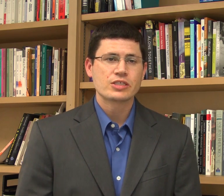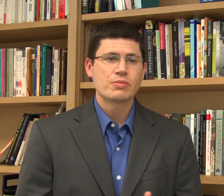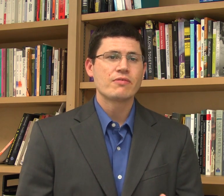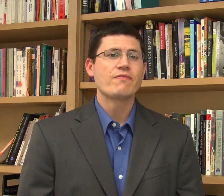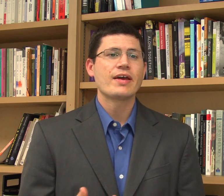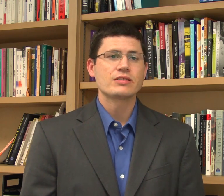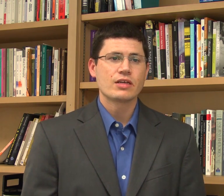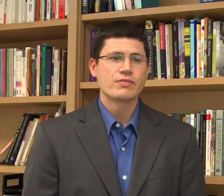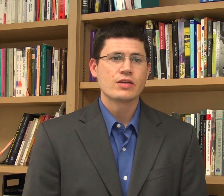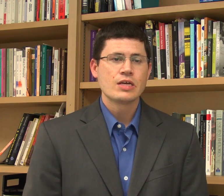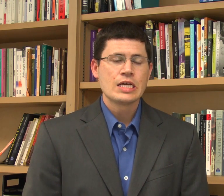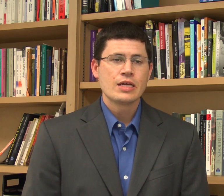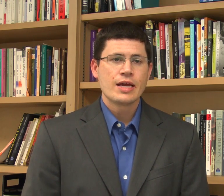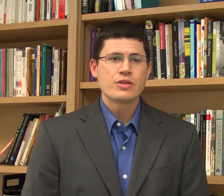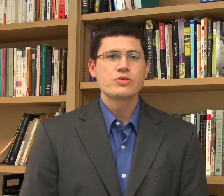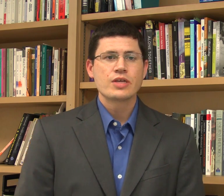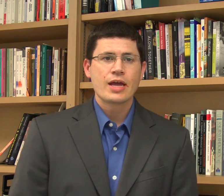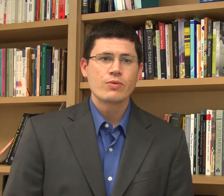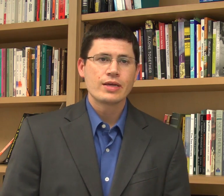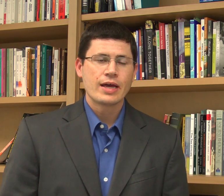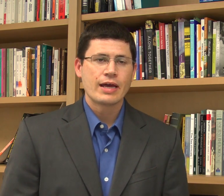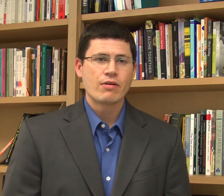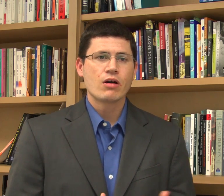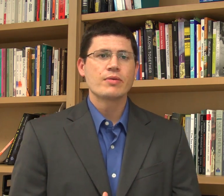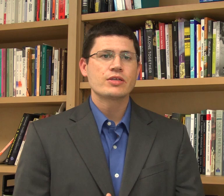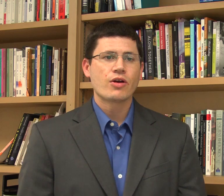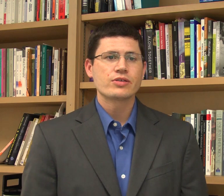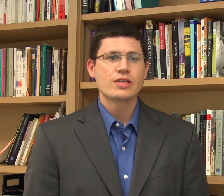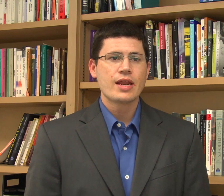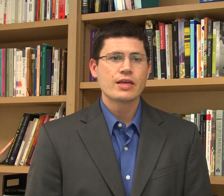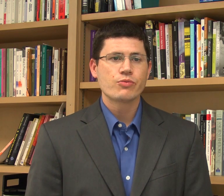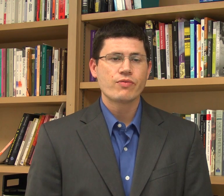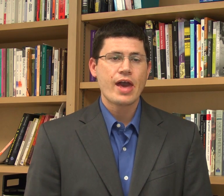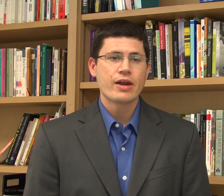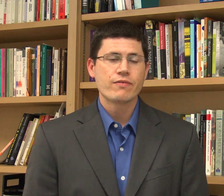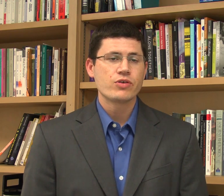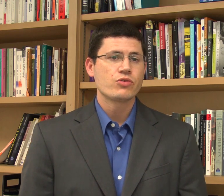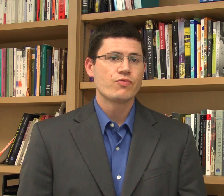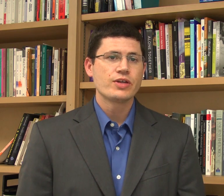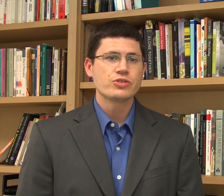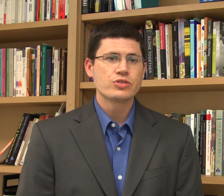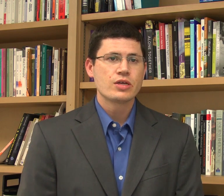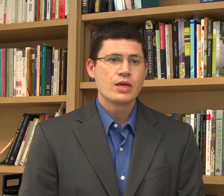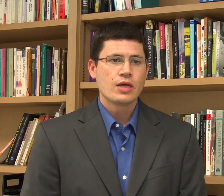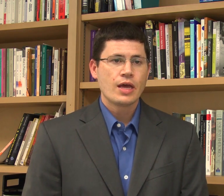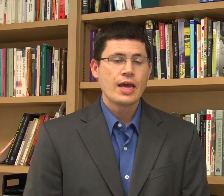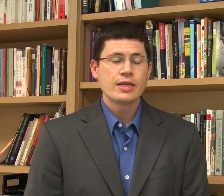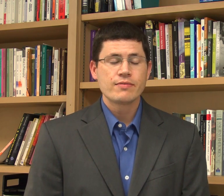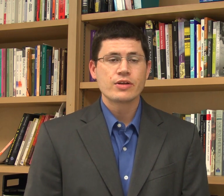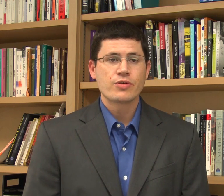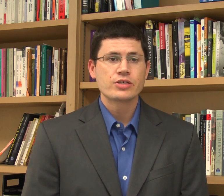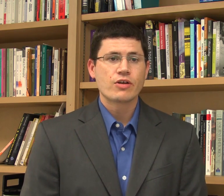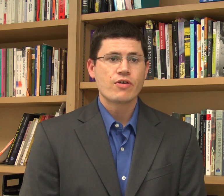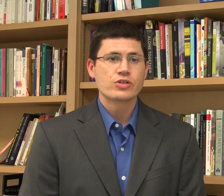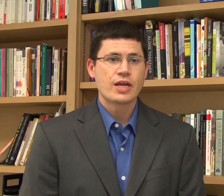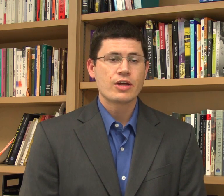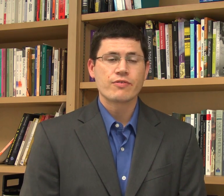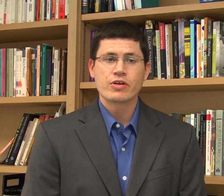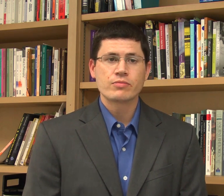bit of a facelift. In the new site, we have augmented our aesthetic, we've added a few new features, and even increased our functionality from